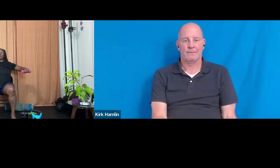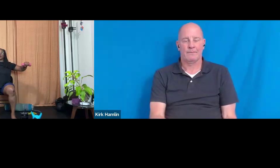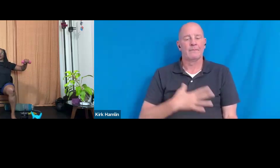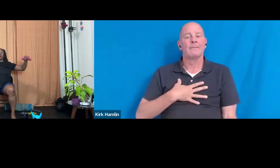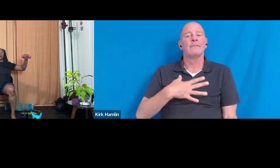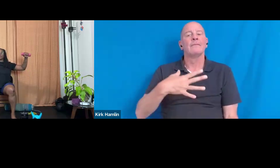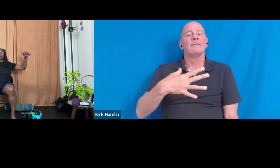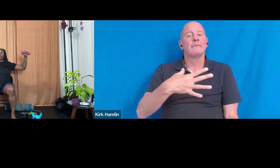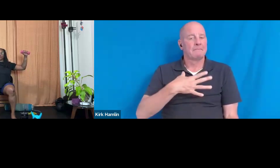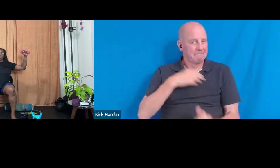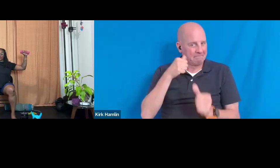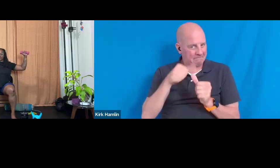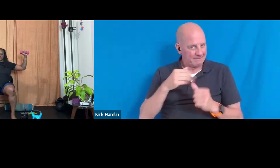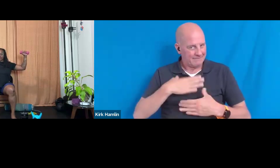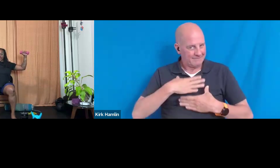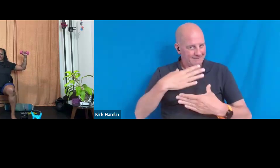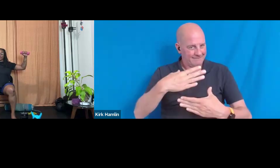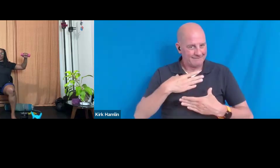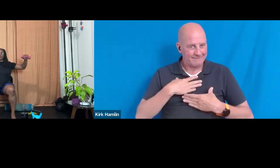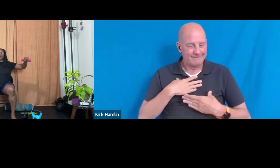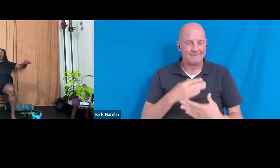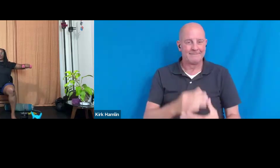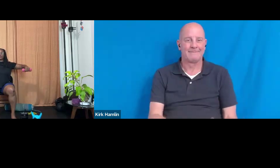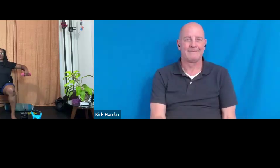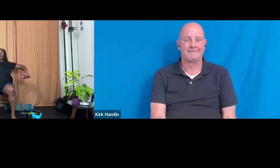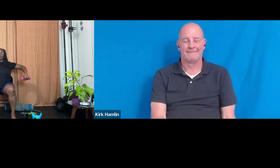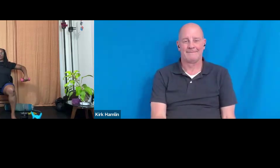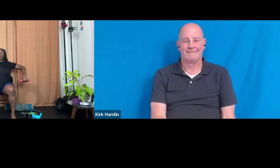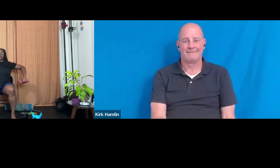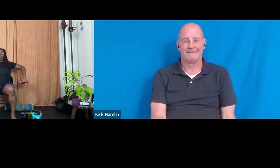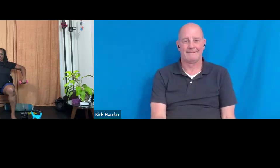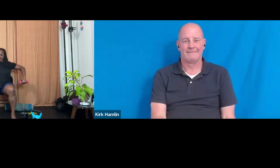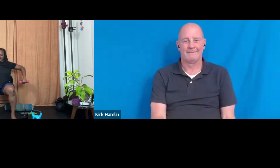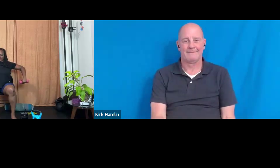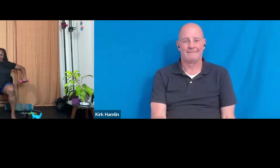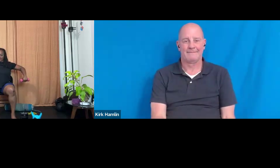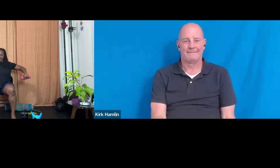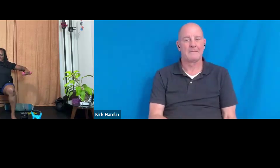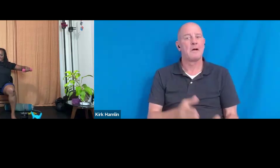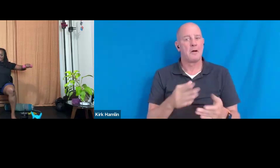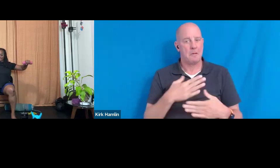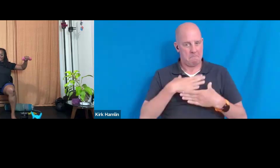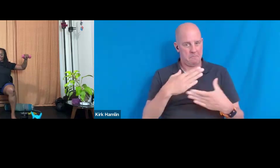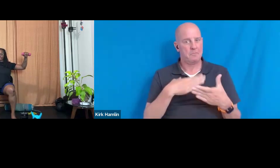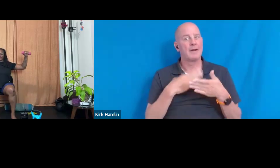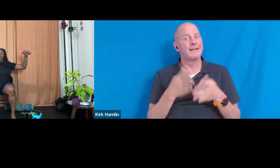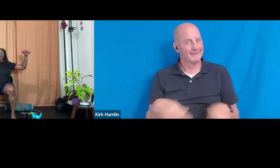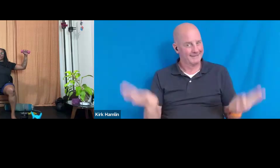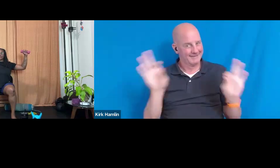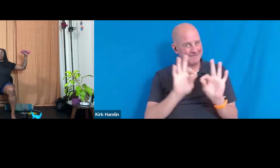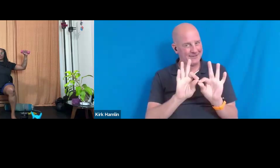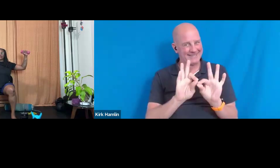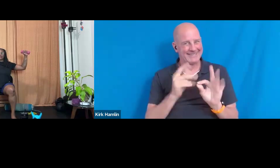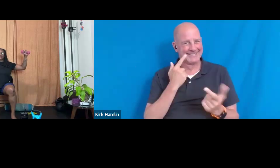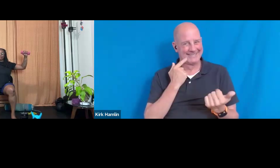the whole time. You have to breathe. It's a kind of a thing. You